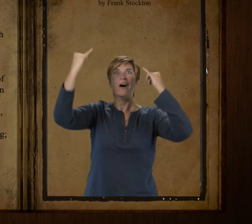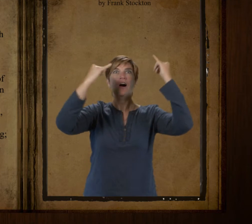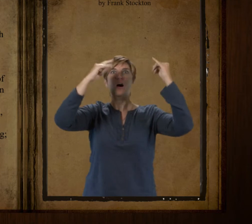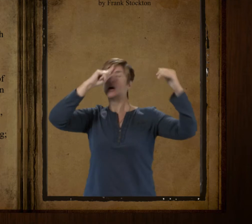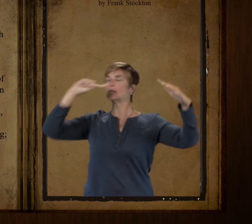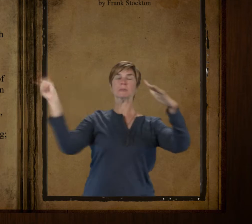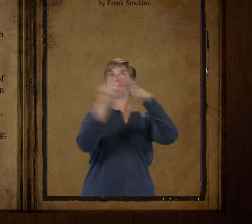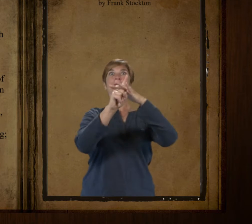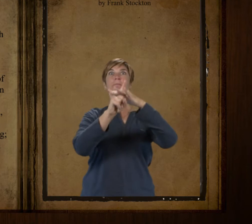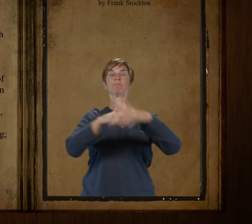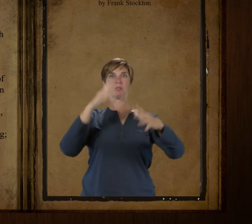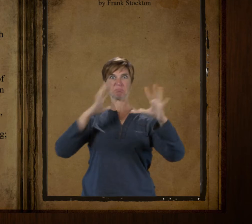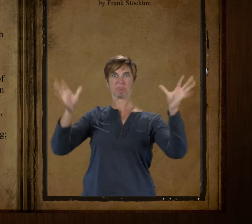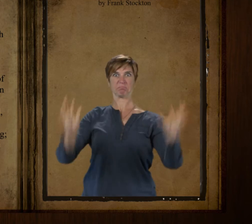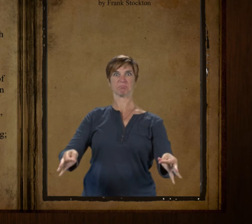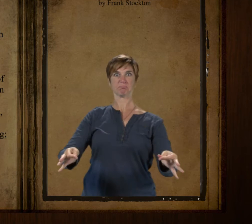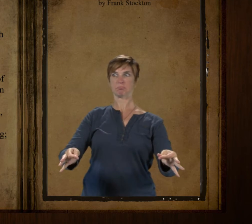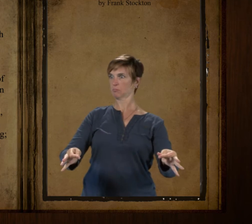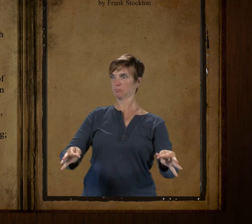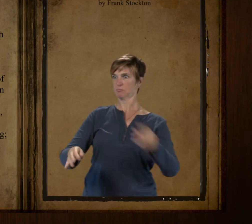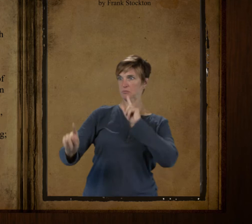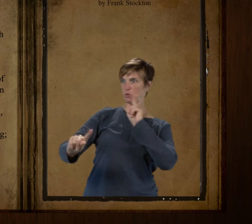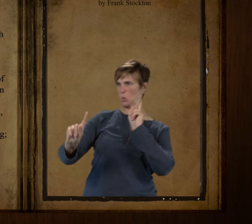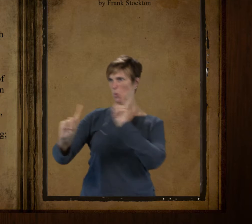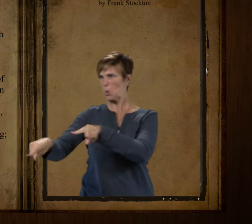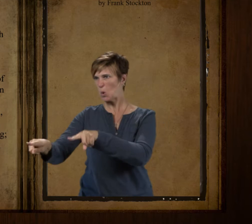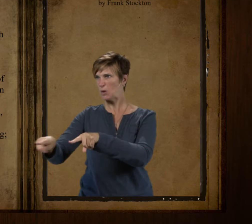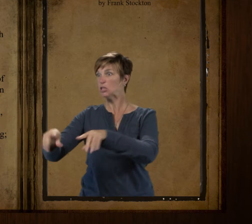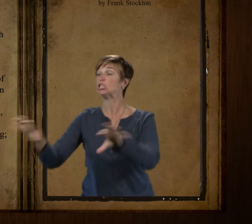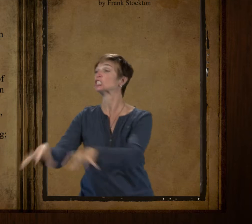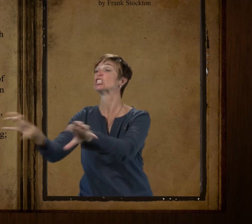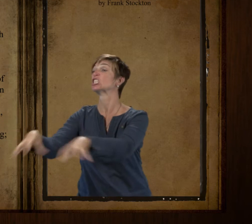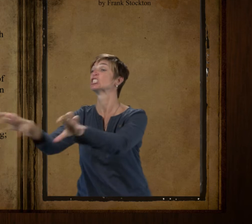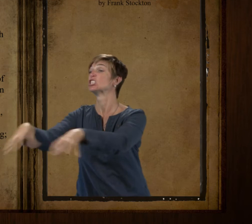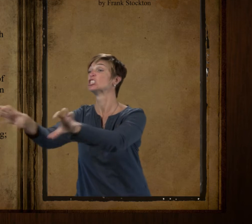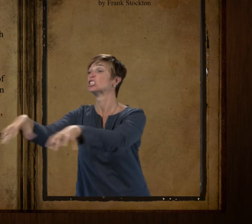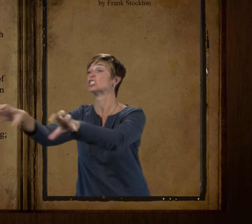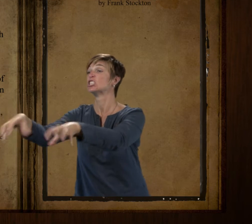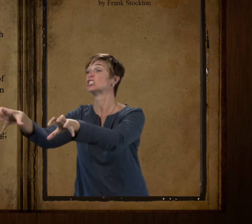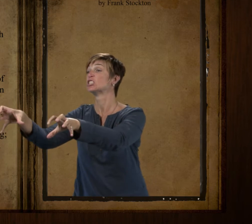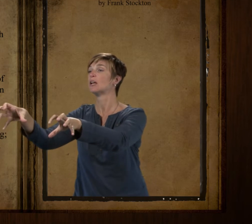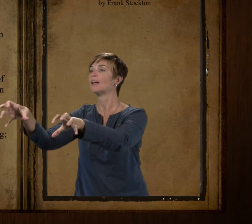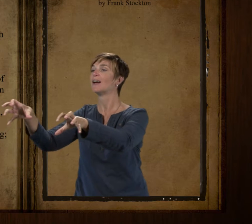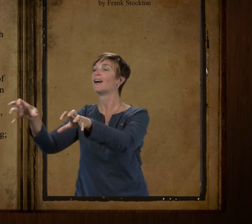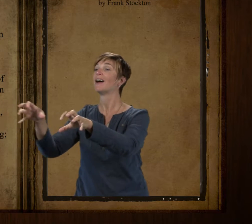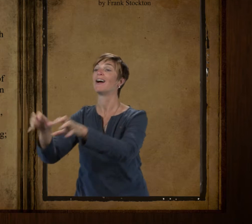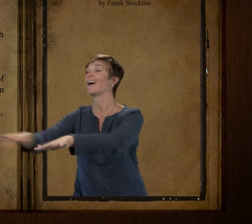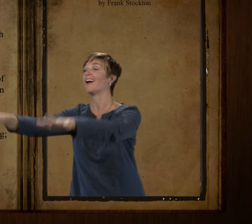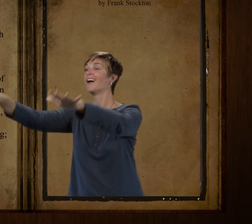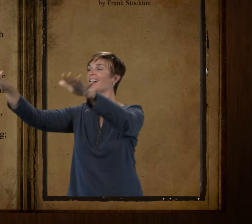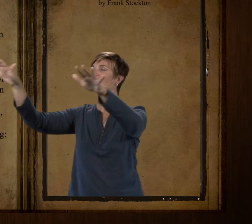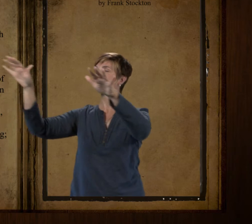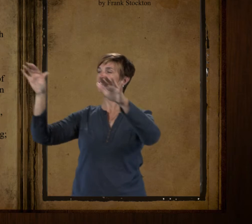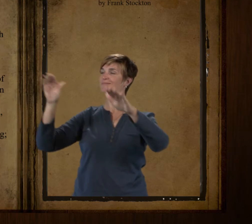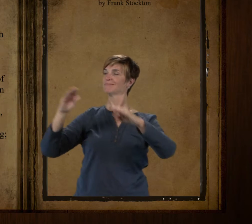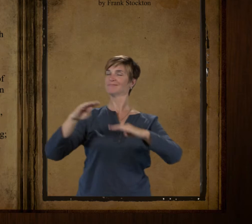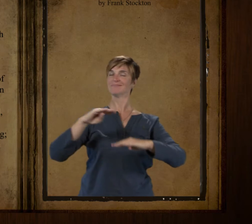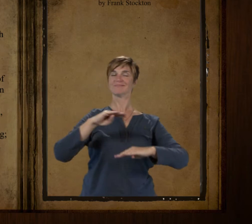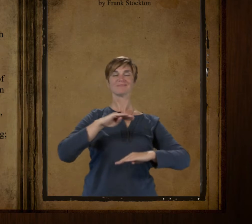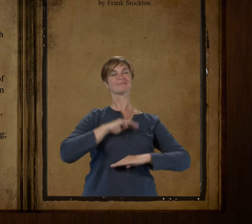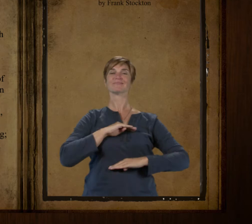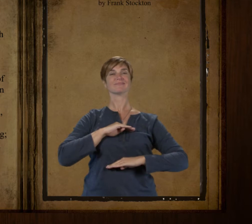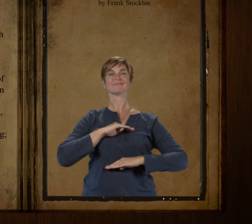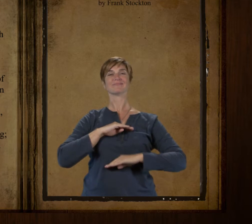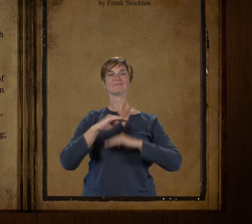greatly given to self-communing, and when he and himself agreed upon anything, the thing